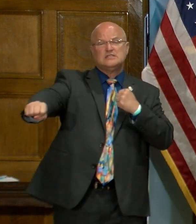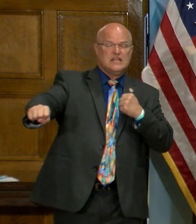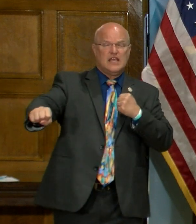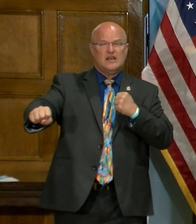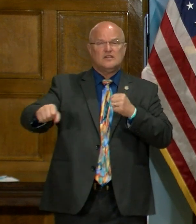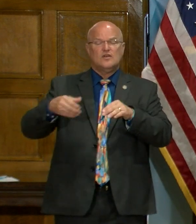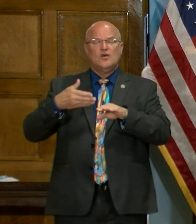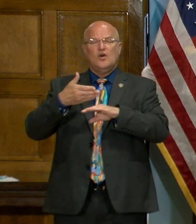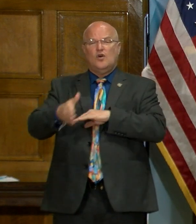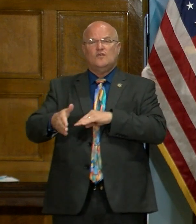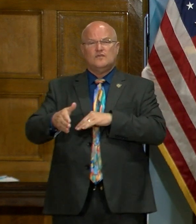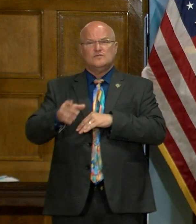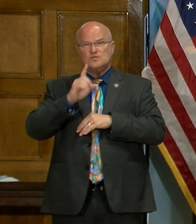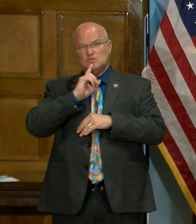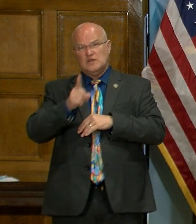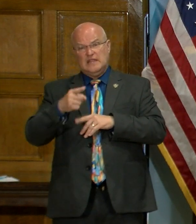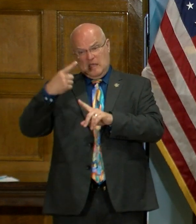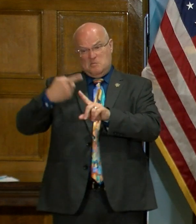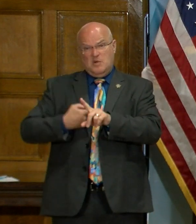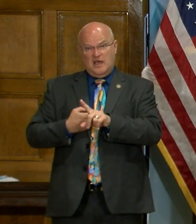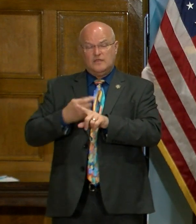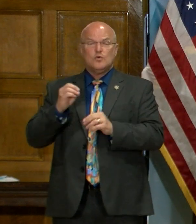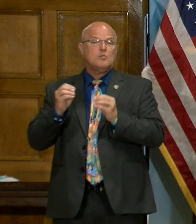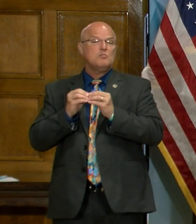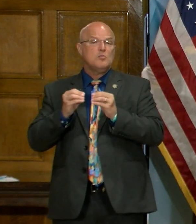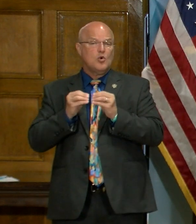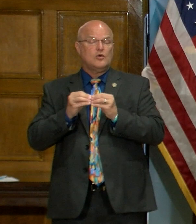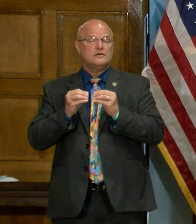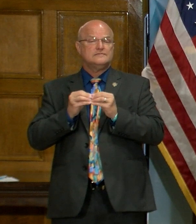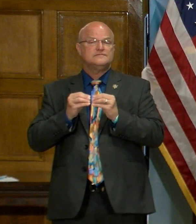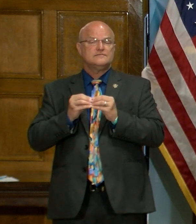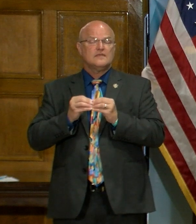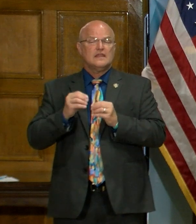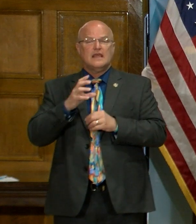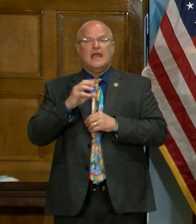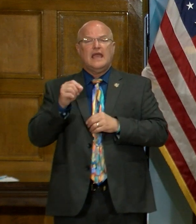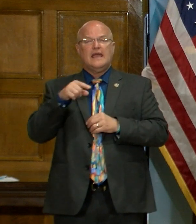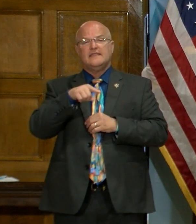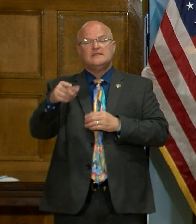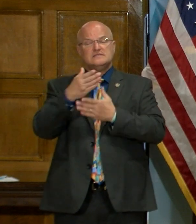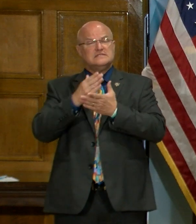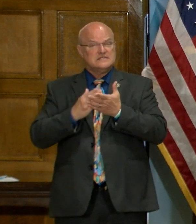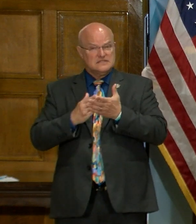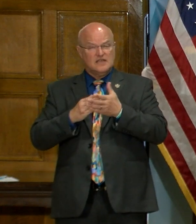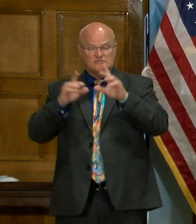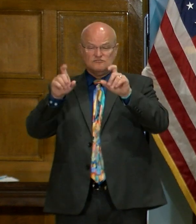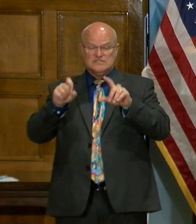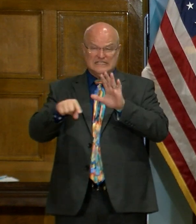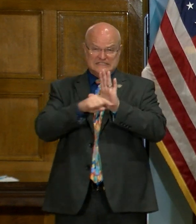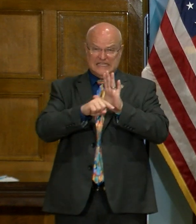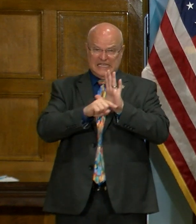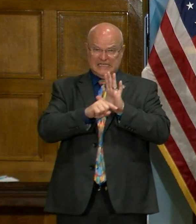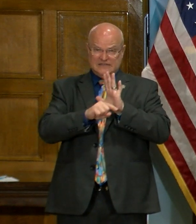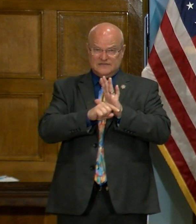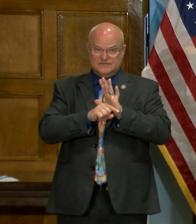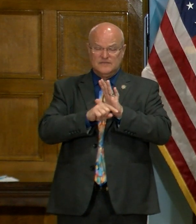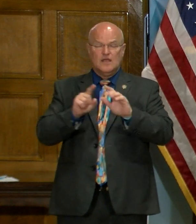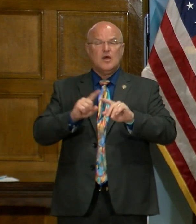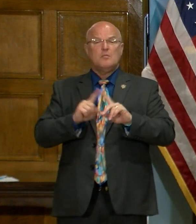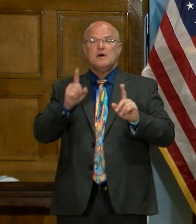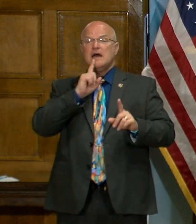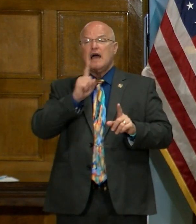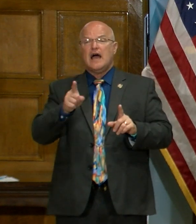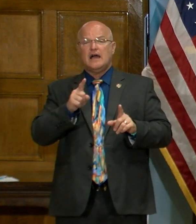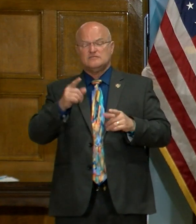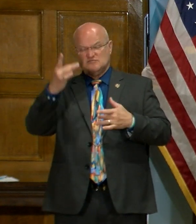over really a month or more than a month, and there are some who test negative but